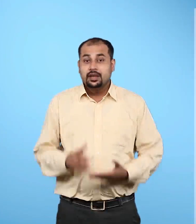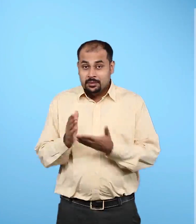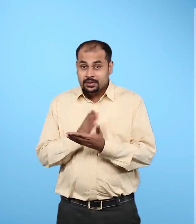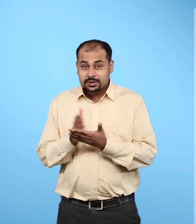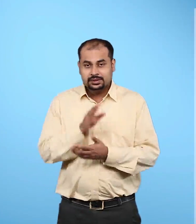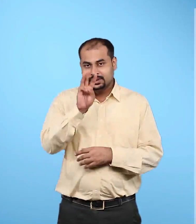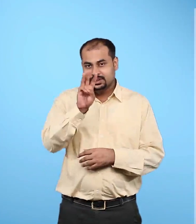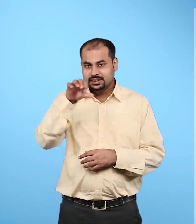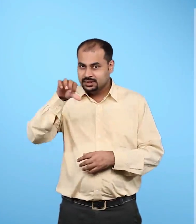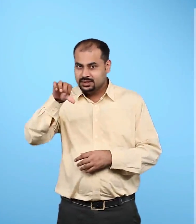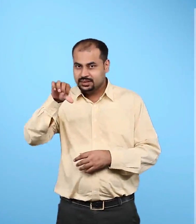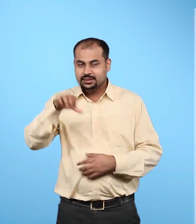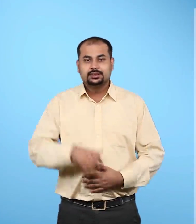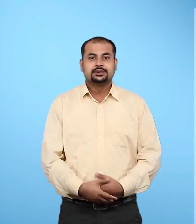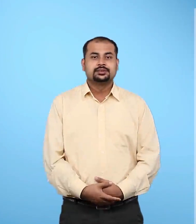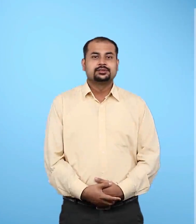Page 39.